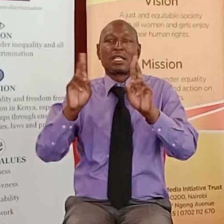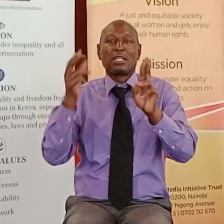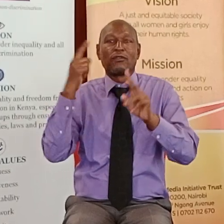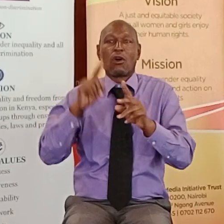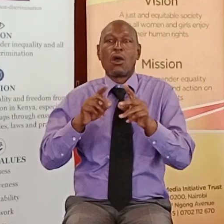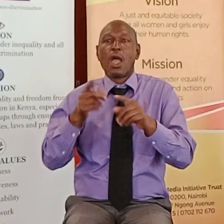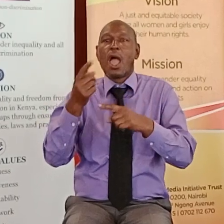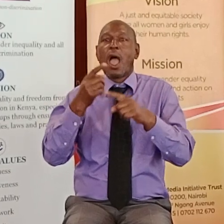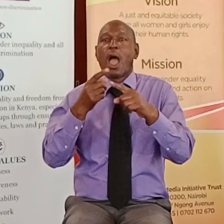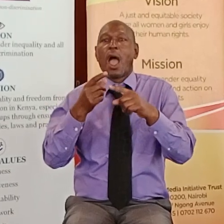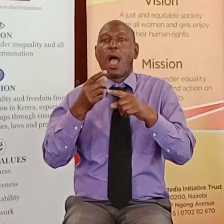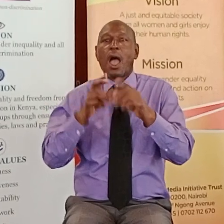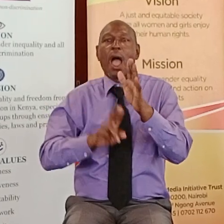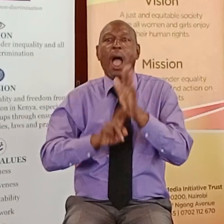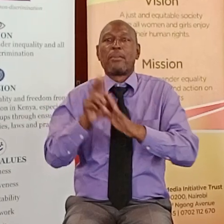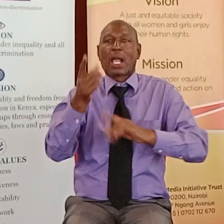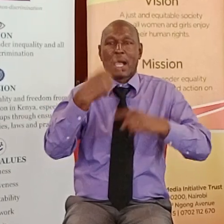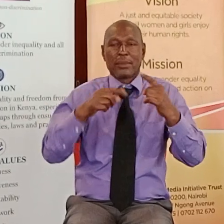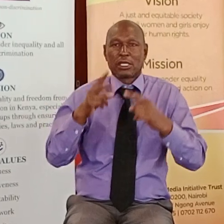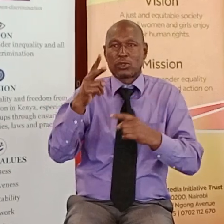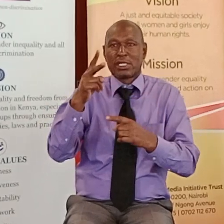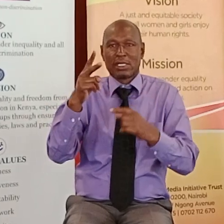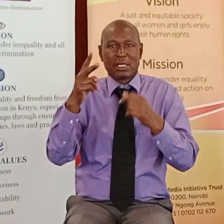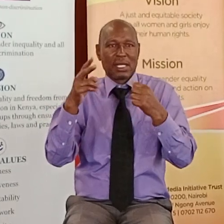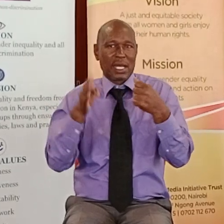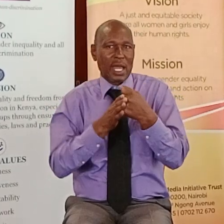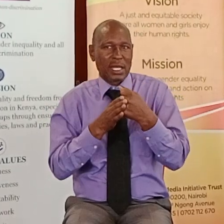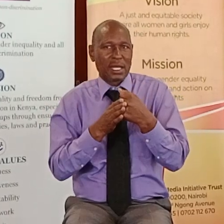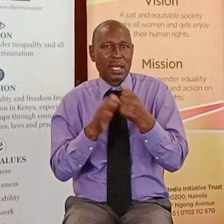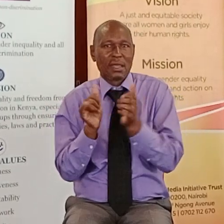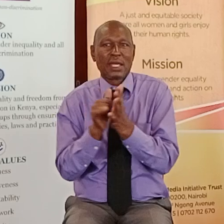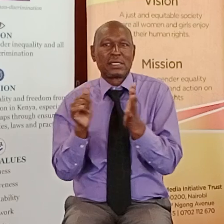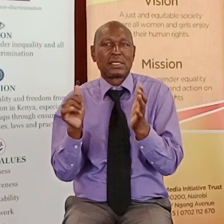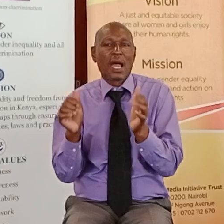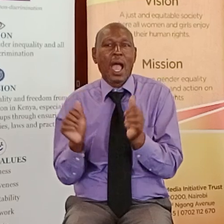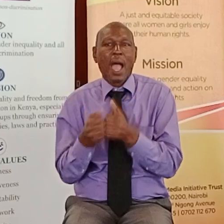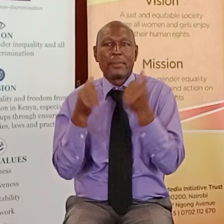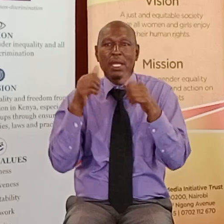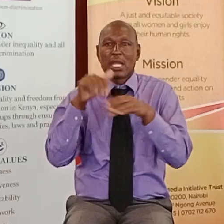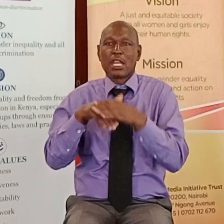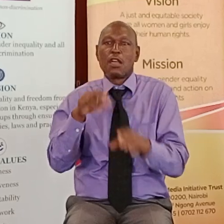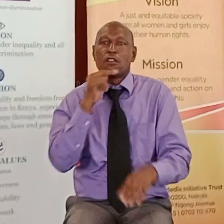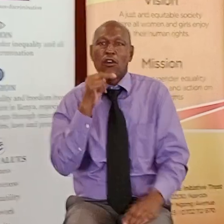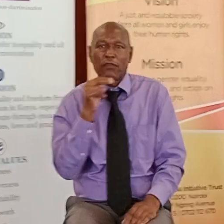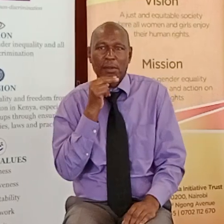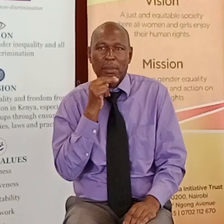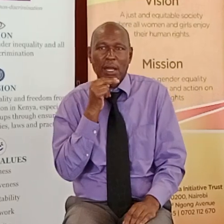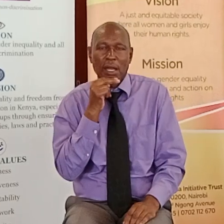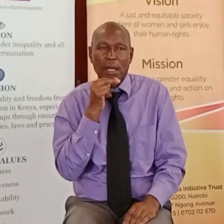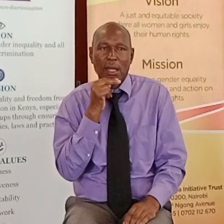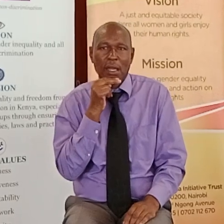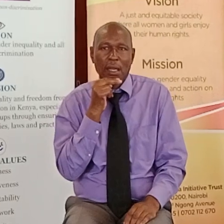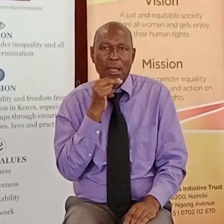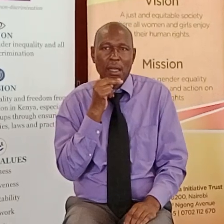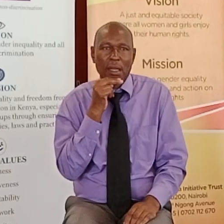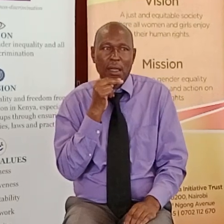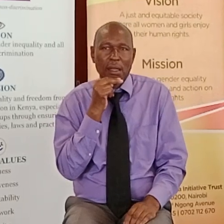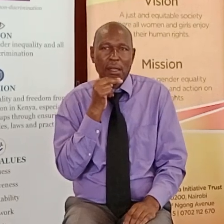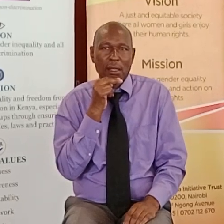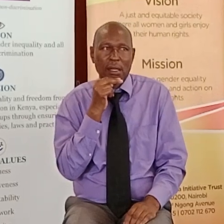upcoming COP29, which will be happening in November in Baku. Those of you who